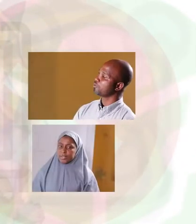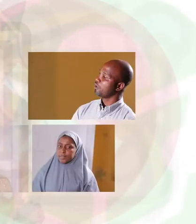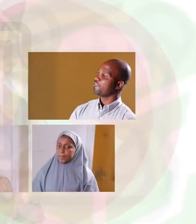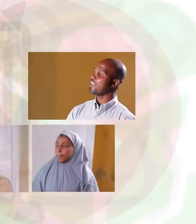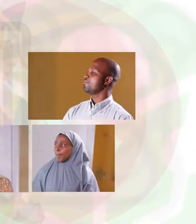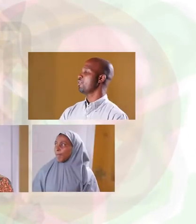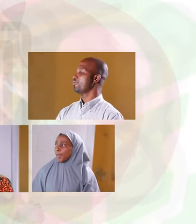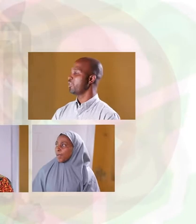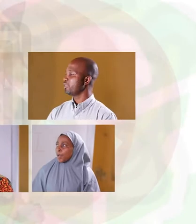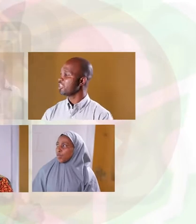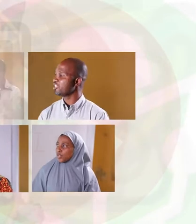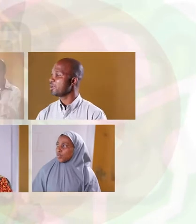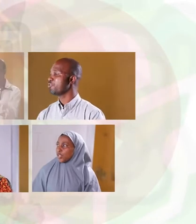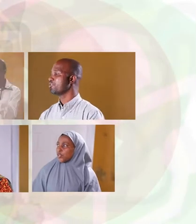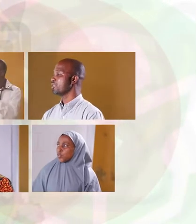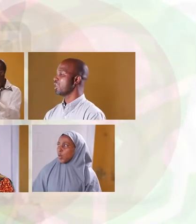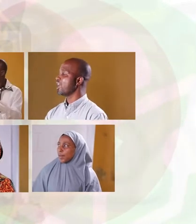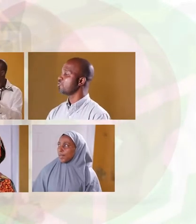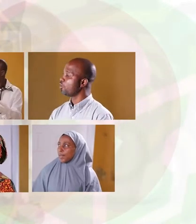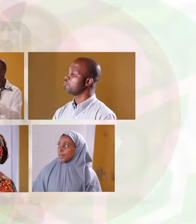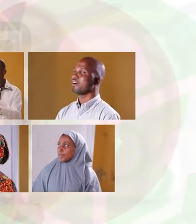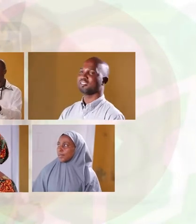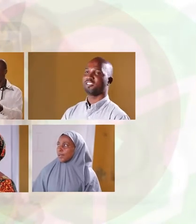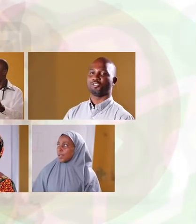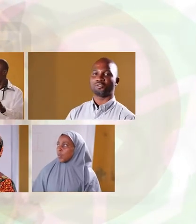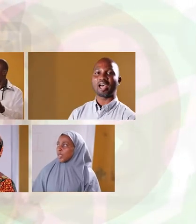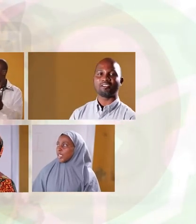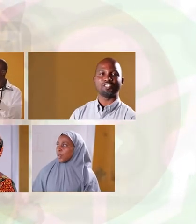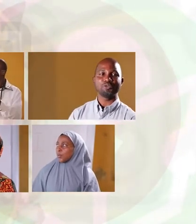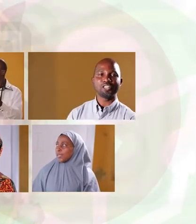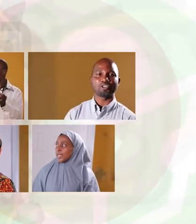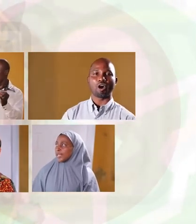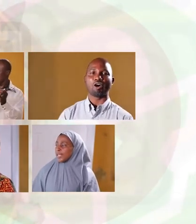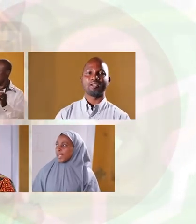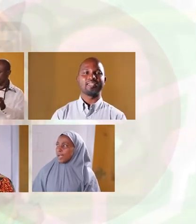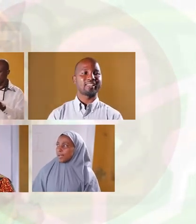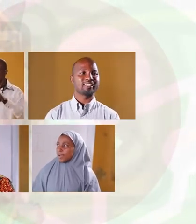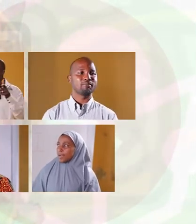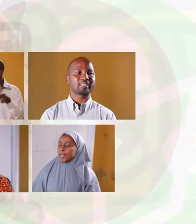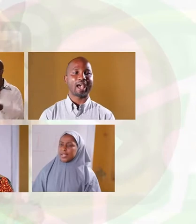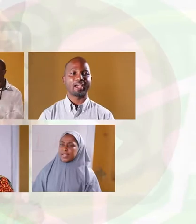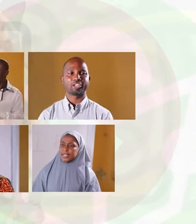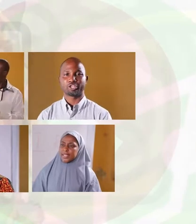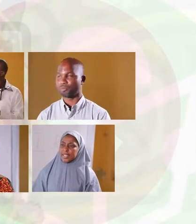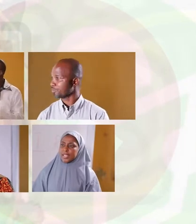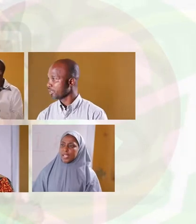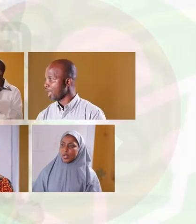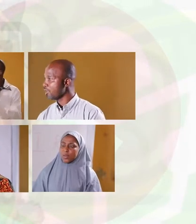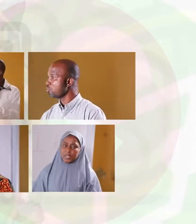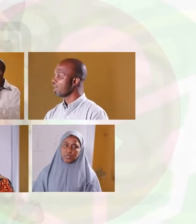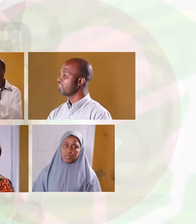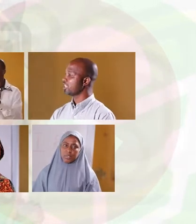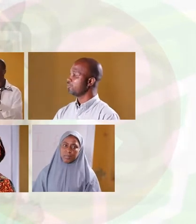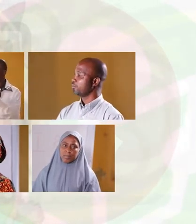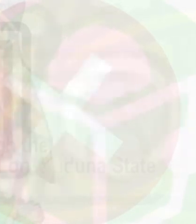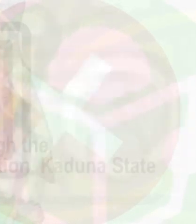The next point, we should ensure whatever we see is clear. That means work is being done, we